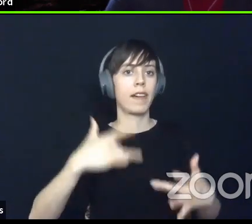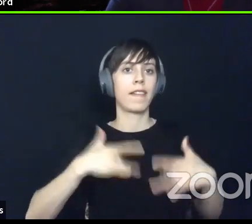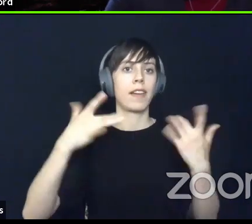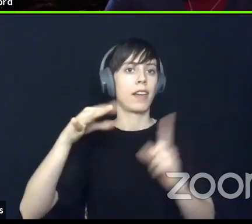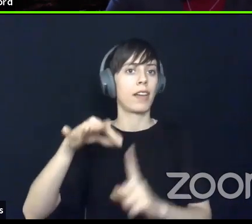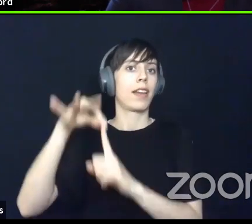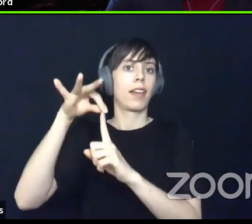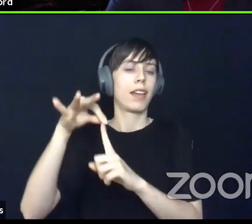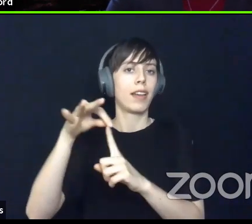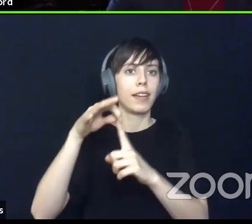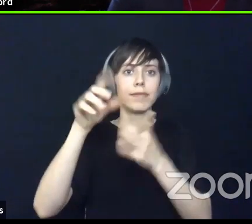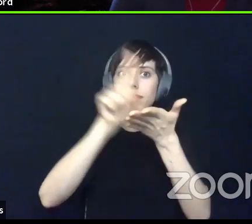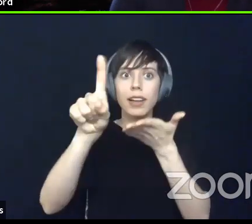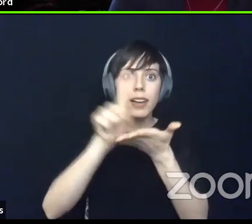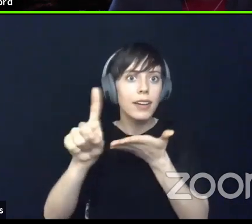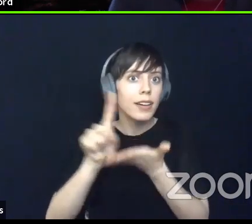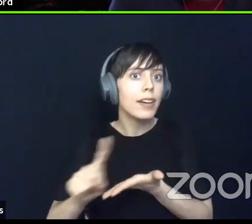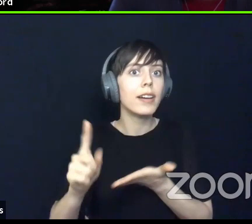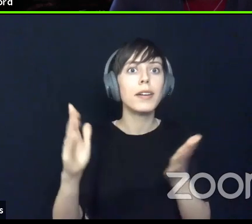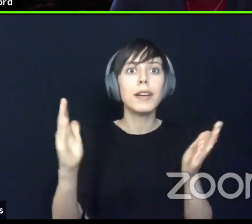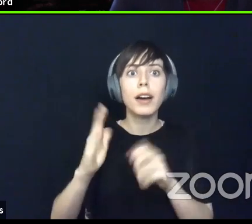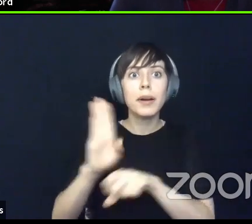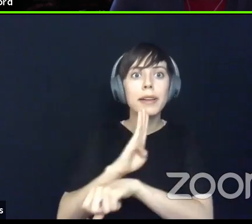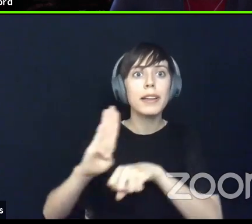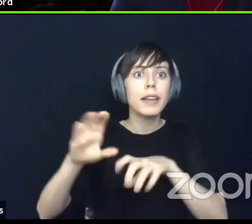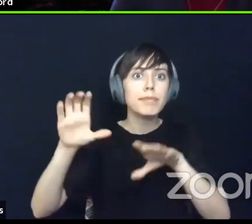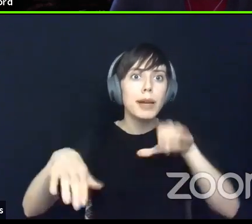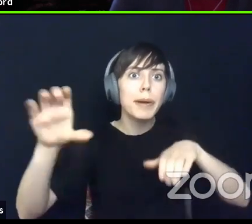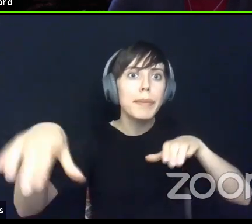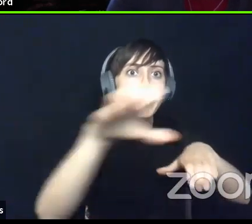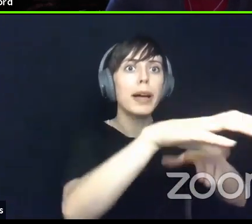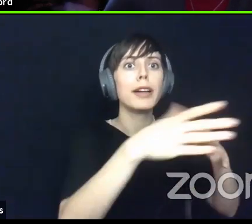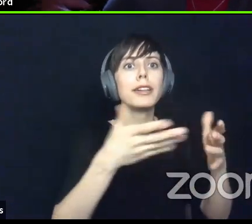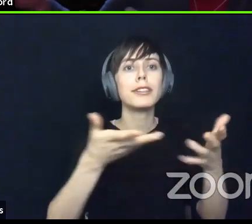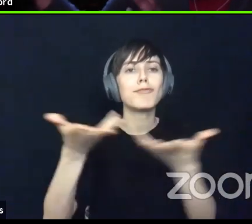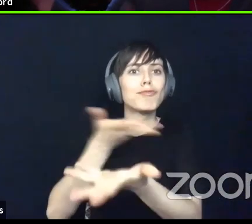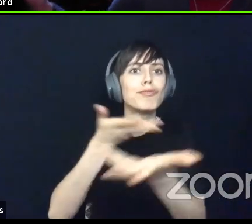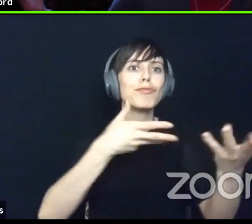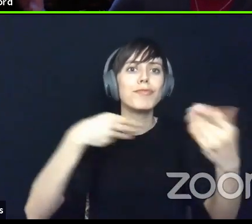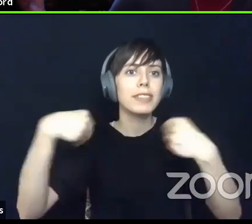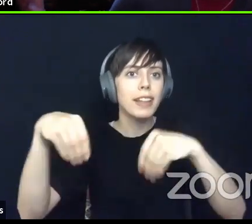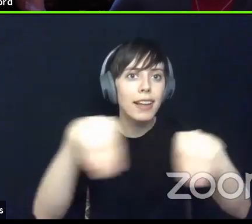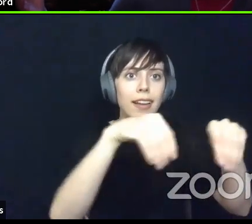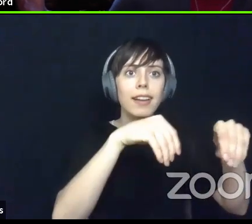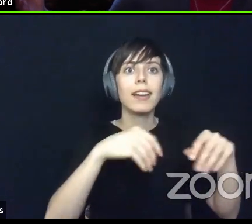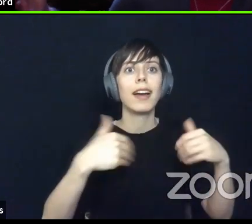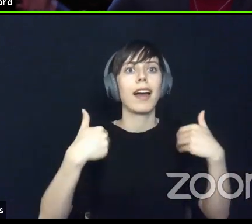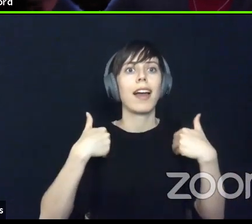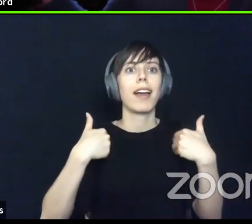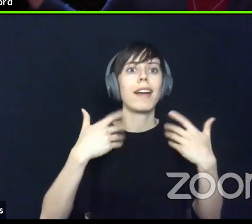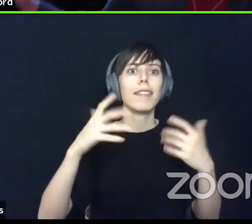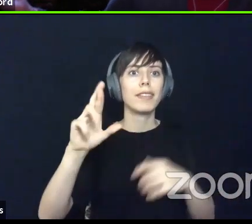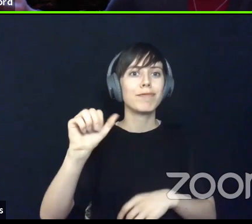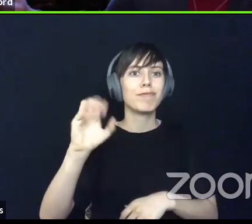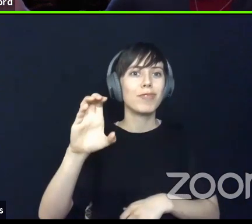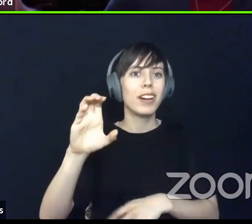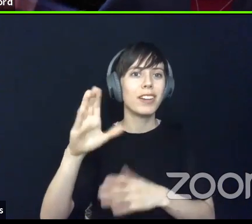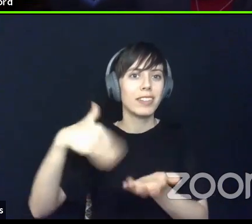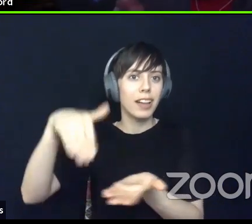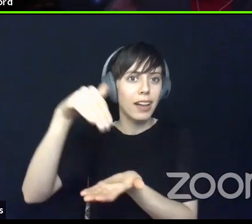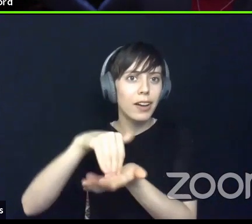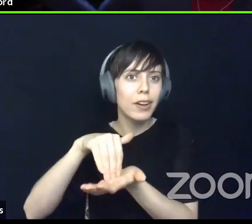park vendoring mm-hmm. and sharing their arts and their wares and things like that. The rec centers that you see in the parks here in Portland, all of